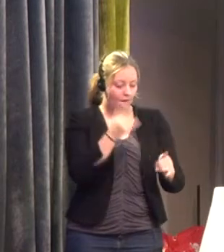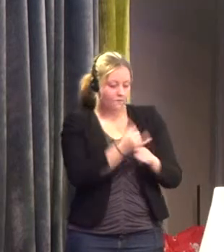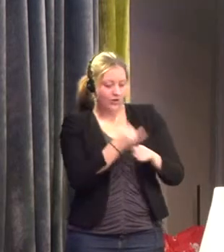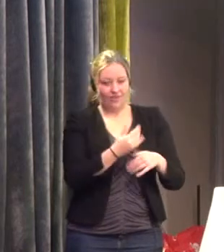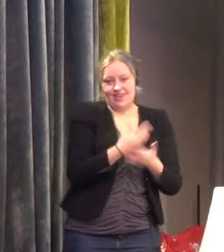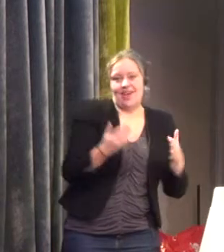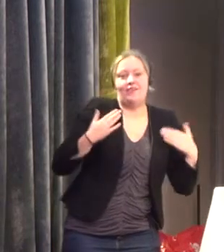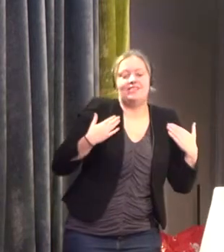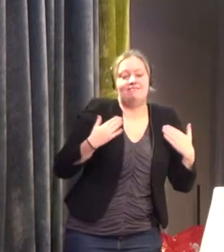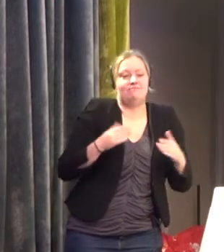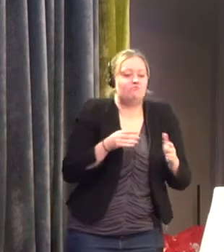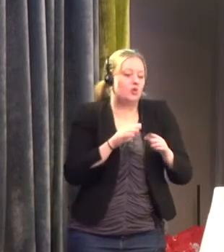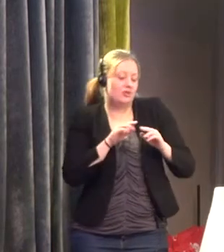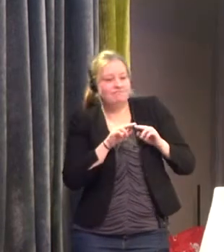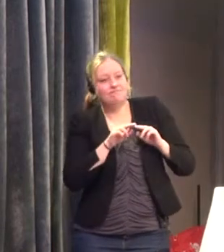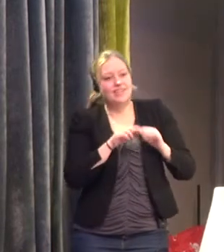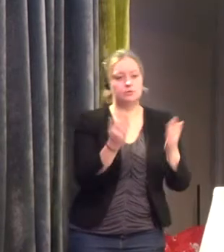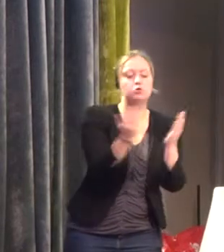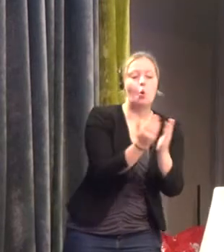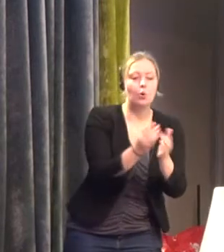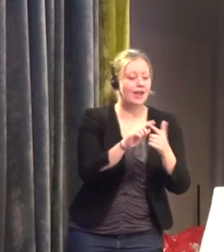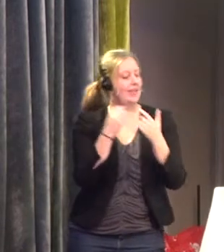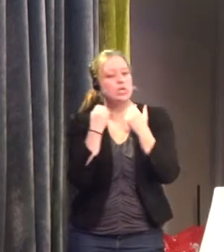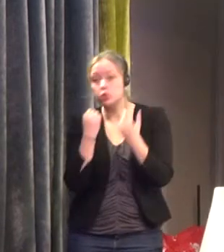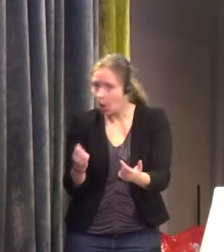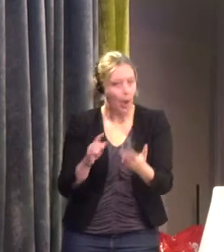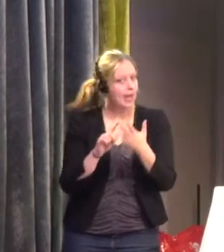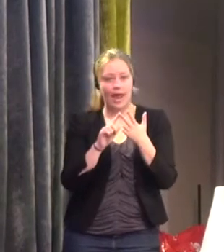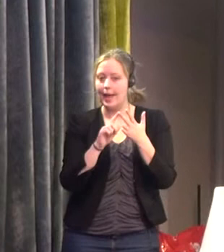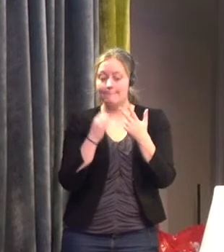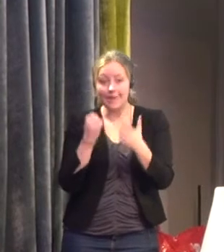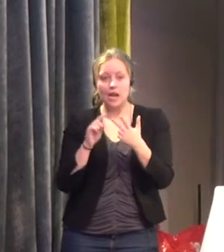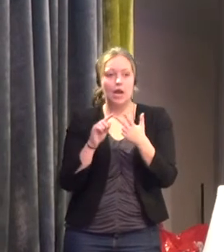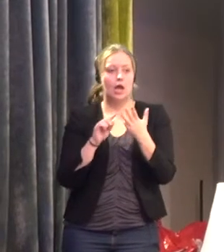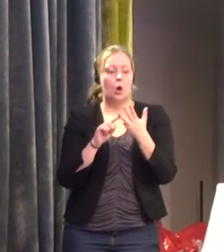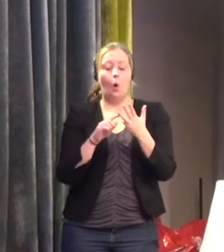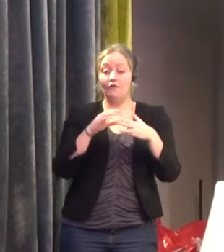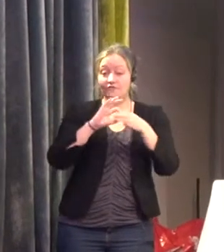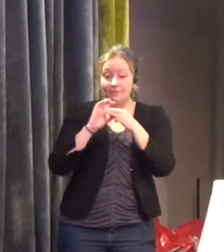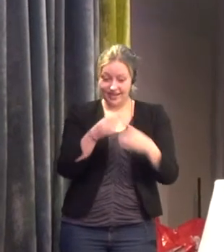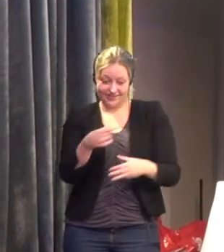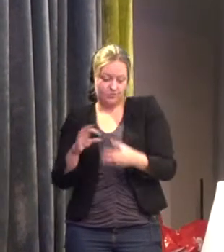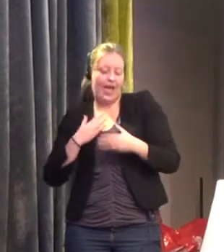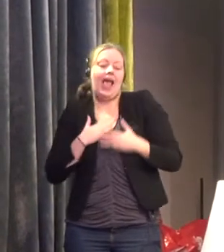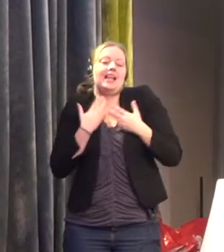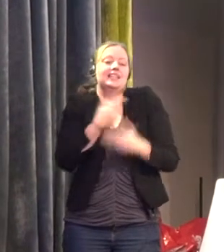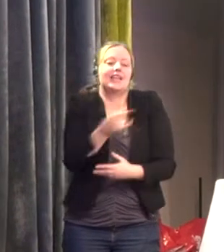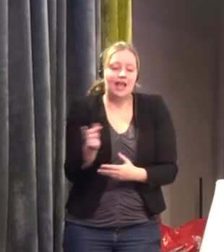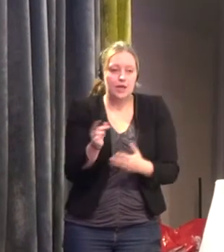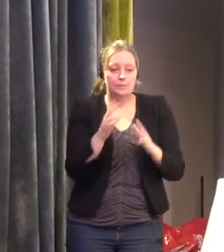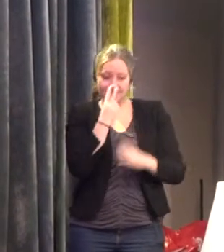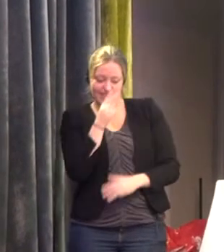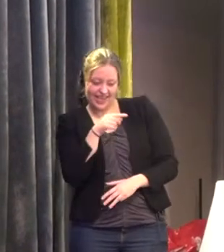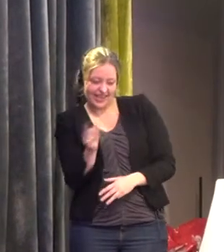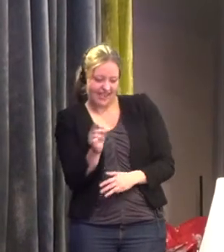others, what it was like to have been left by your family who loved you, but who also apparently wasn't that proud of you, in